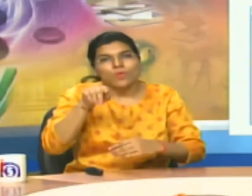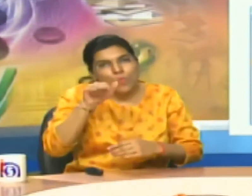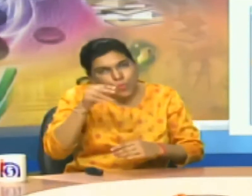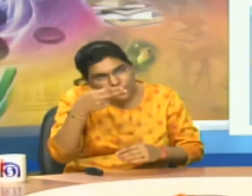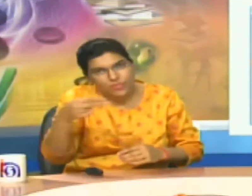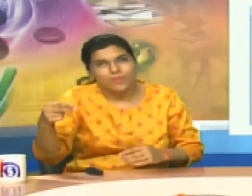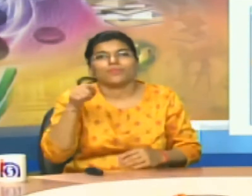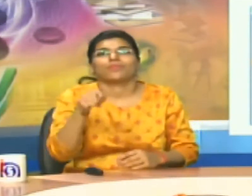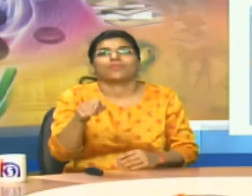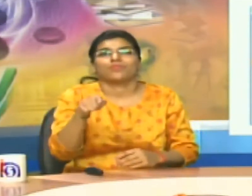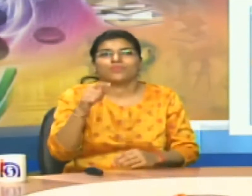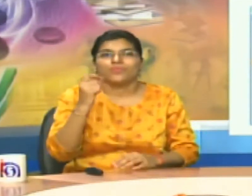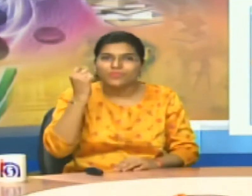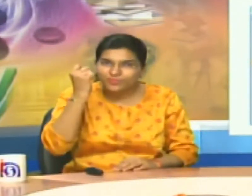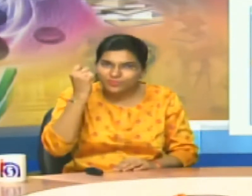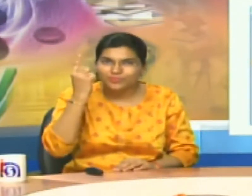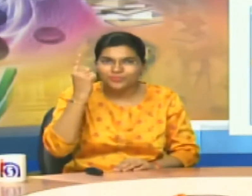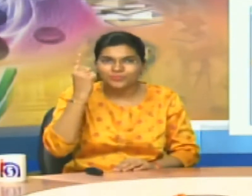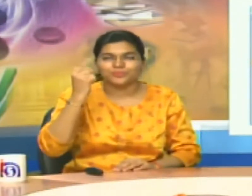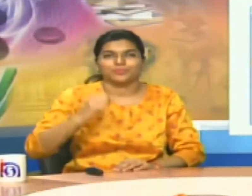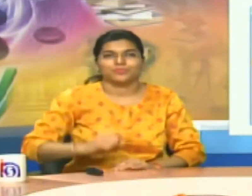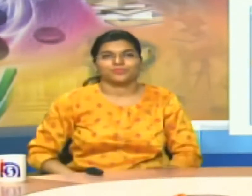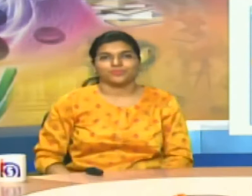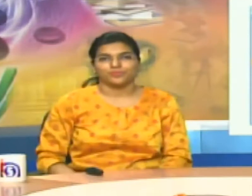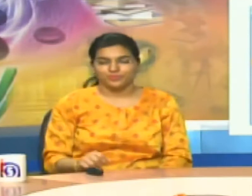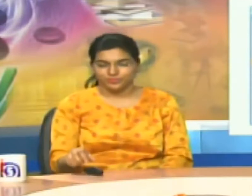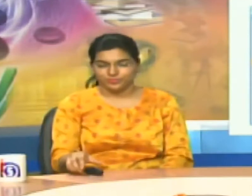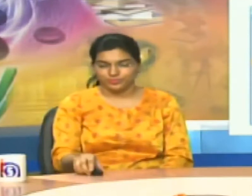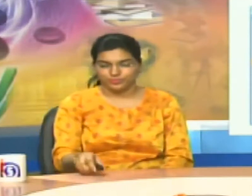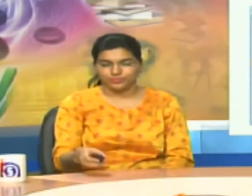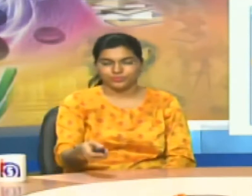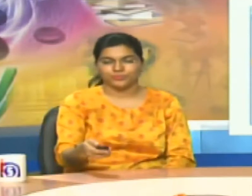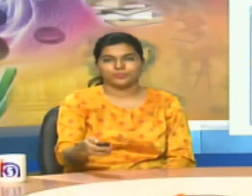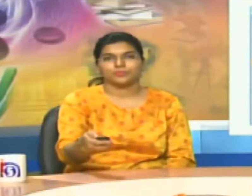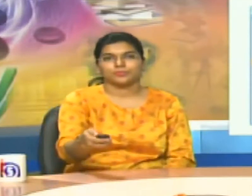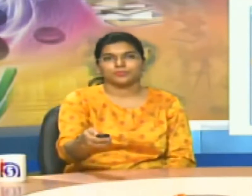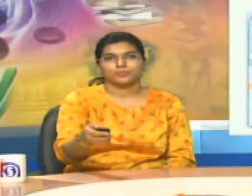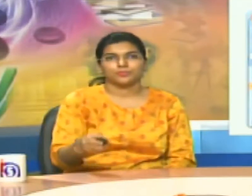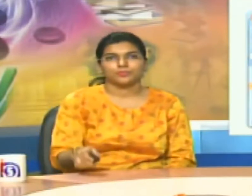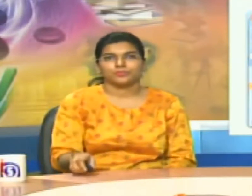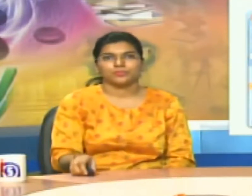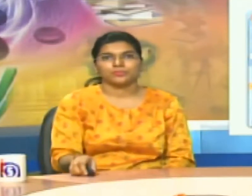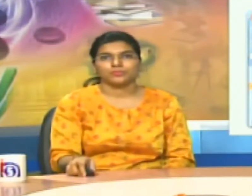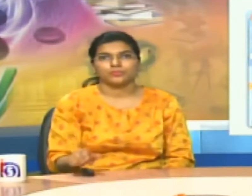them together for your complete data. So for that page break is used.